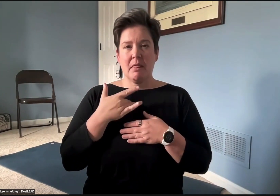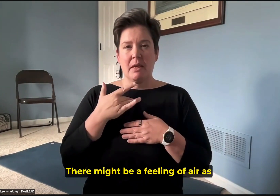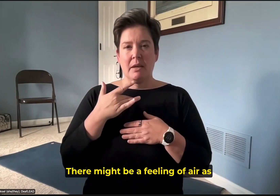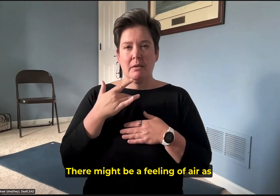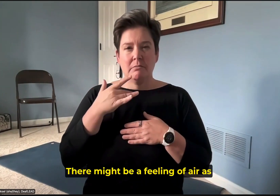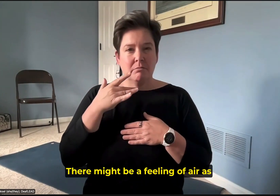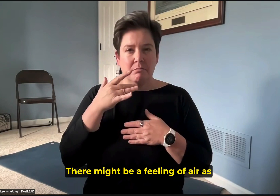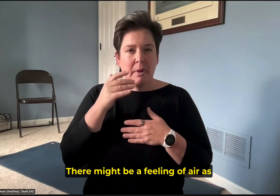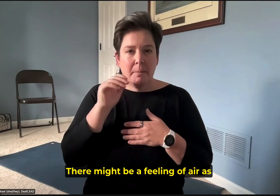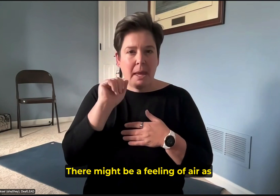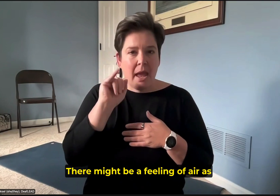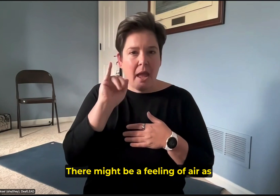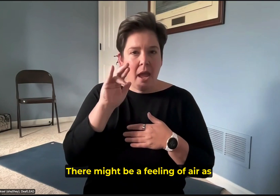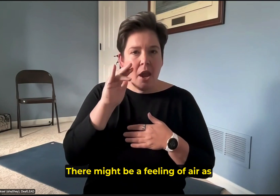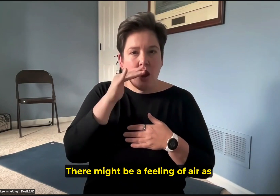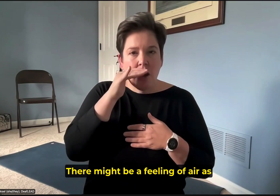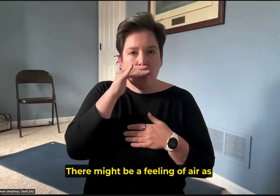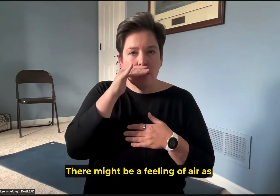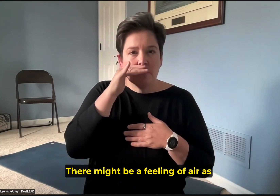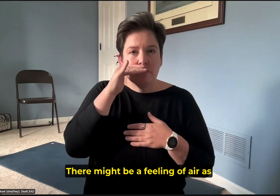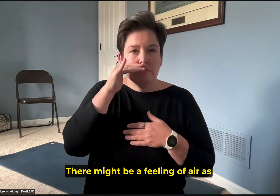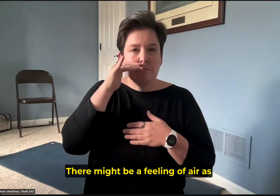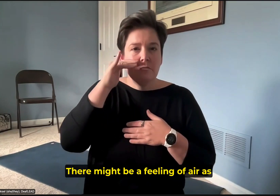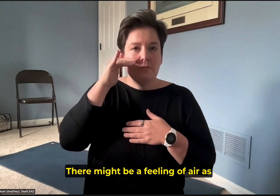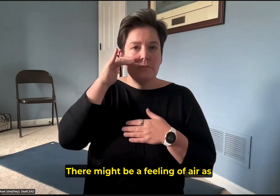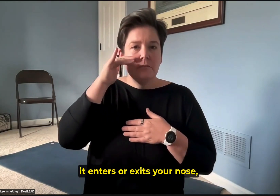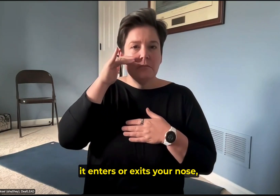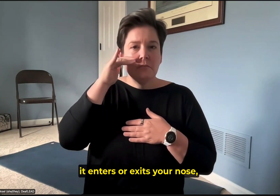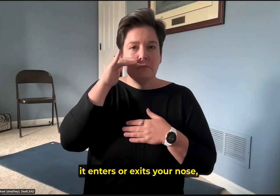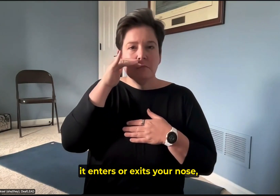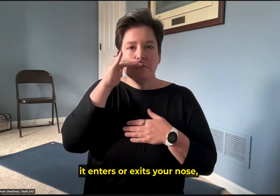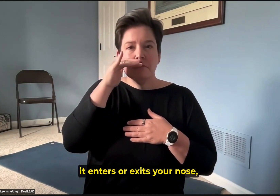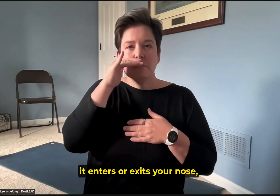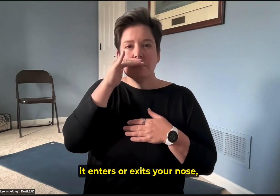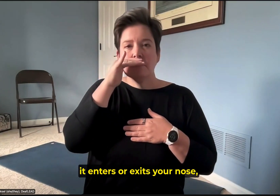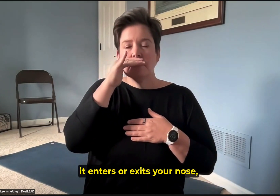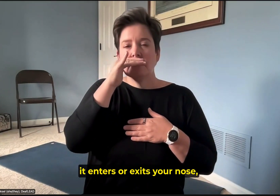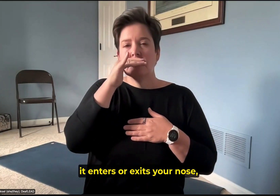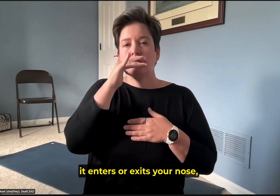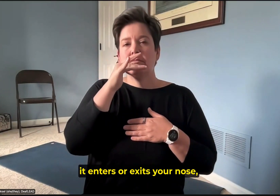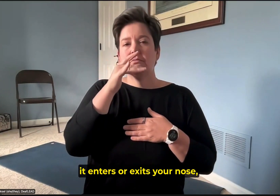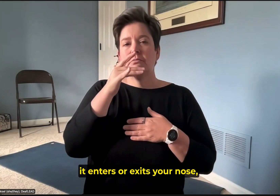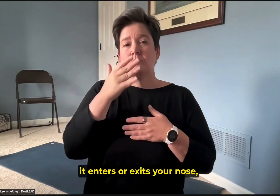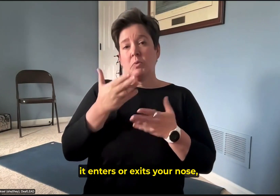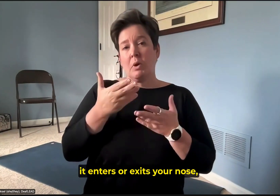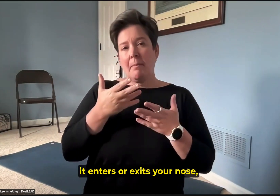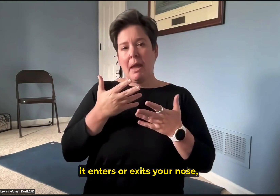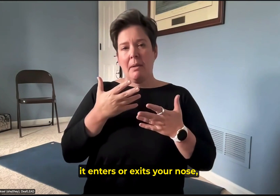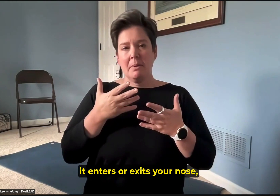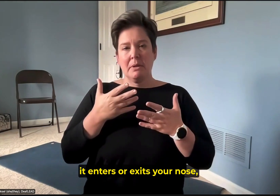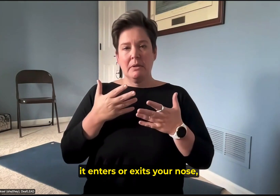There might be a feeling of air as it enters or exits your